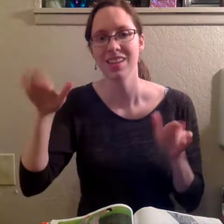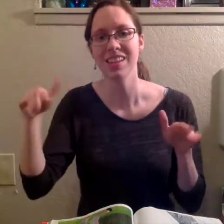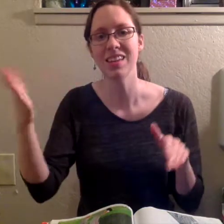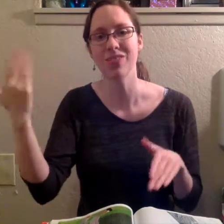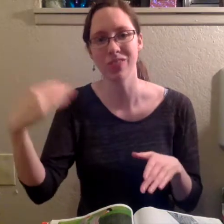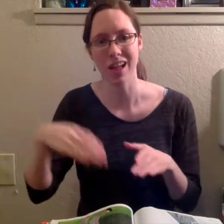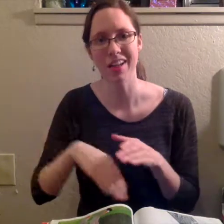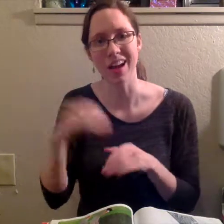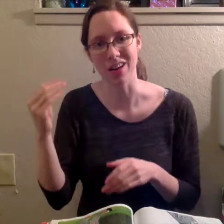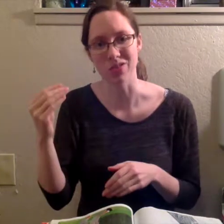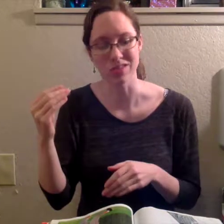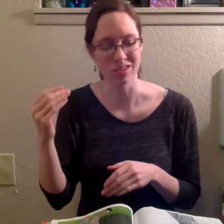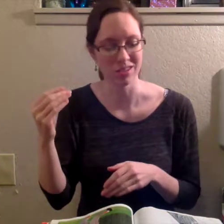He flied out.